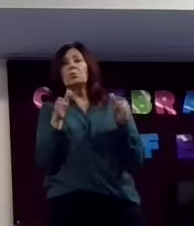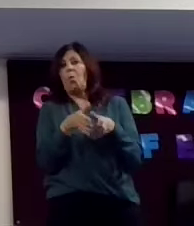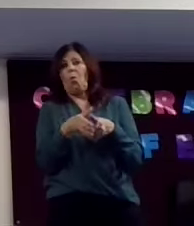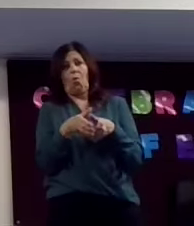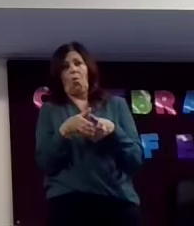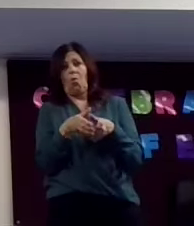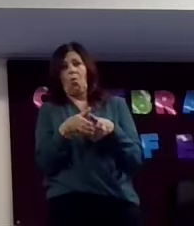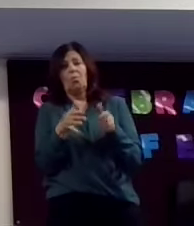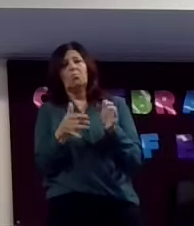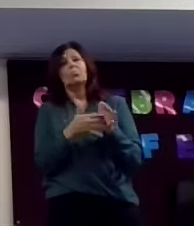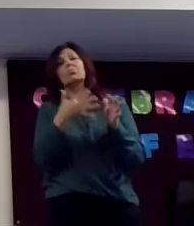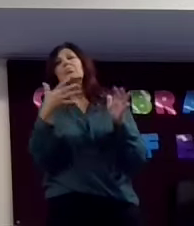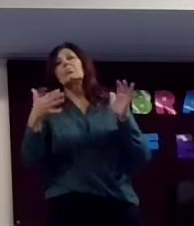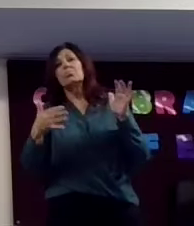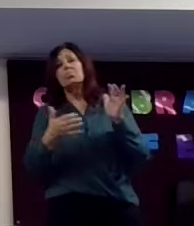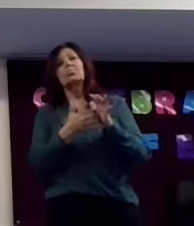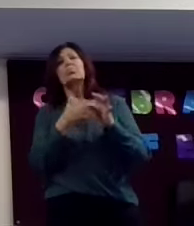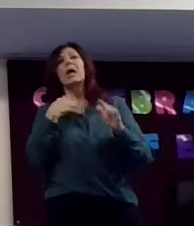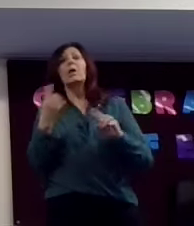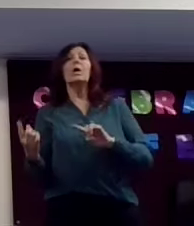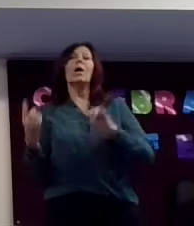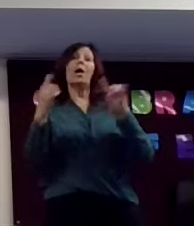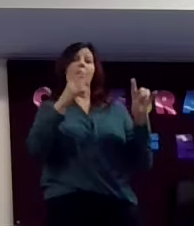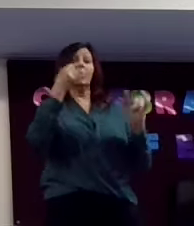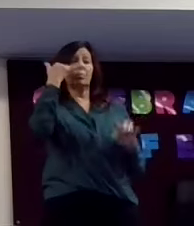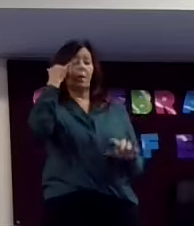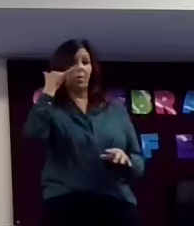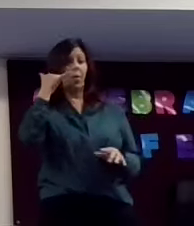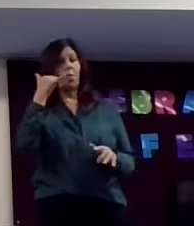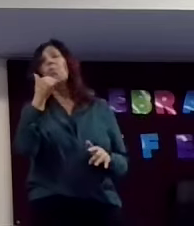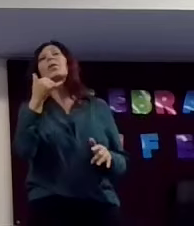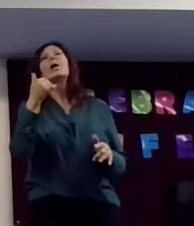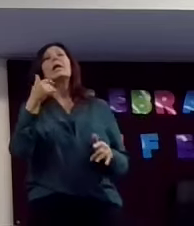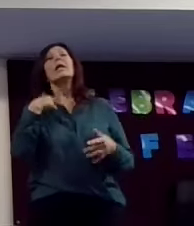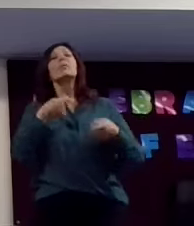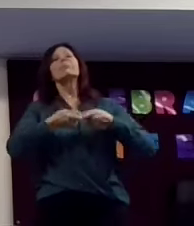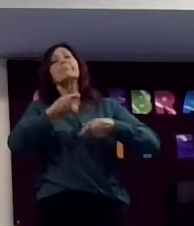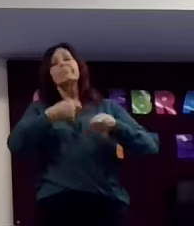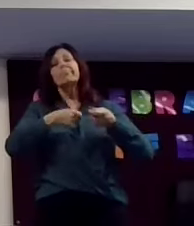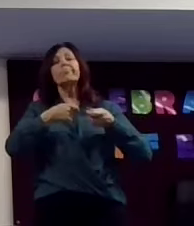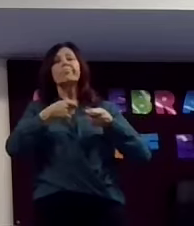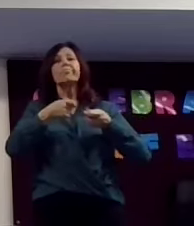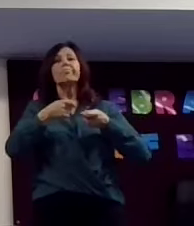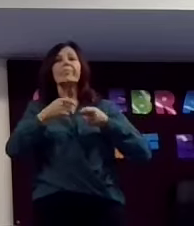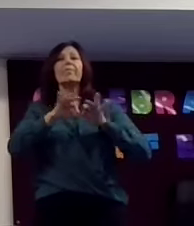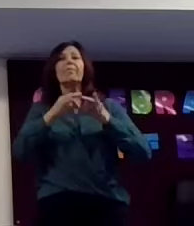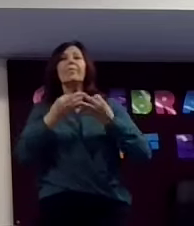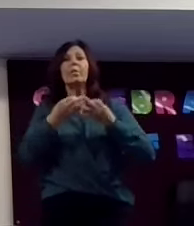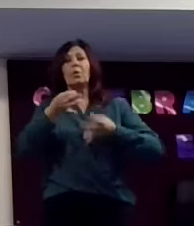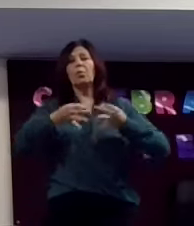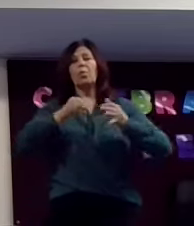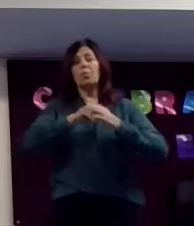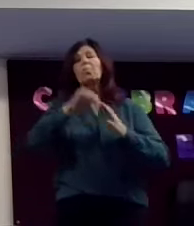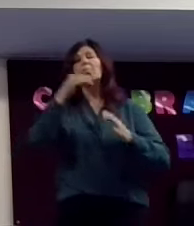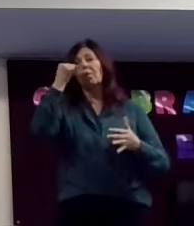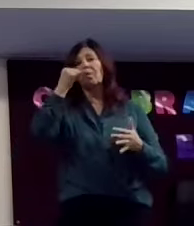small. Periodically, I would come up to Buffalo, and I would fill in on cases in family court in